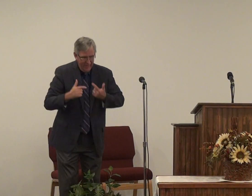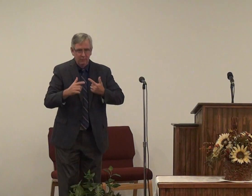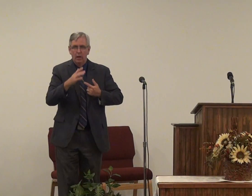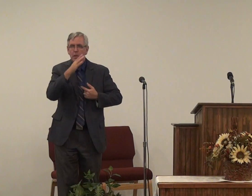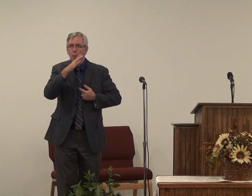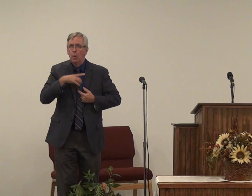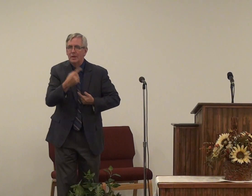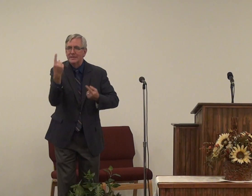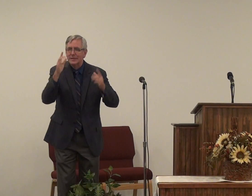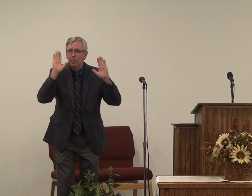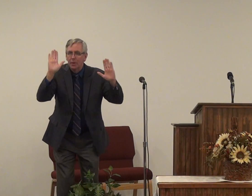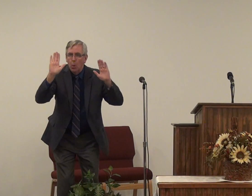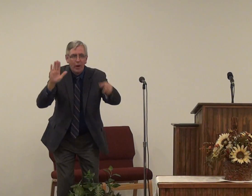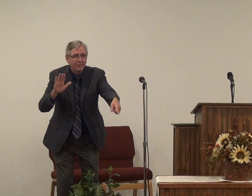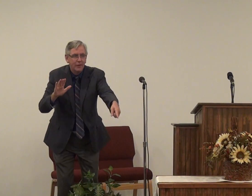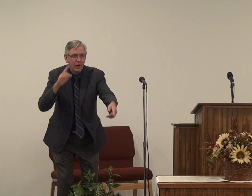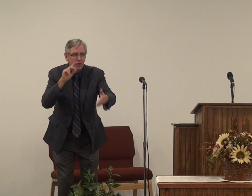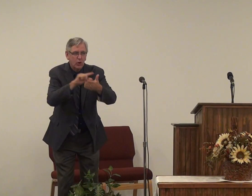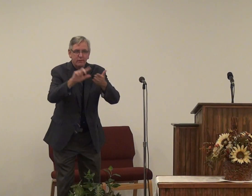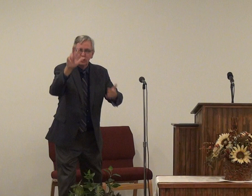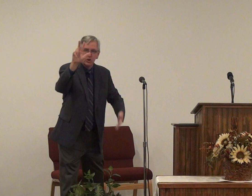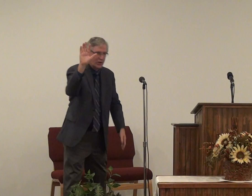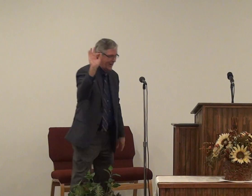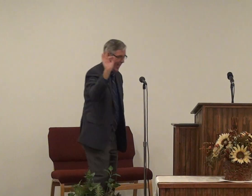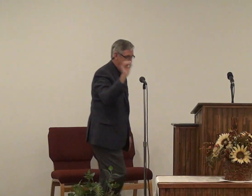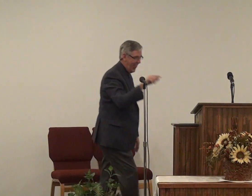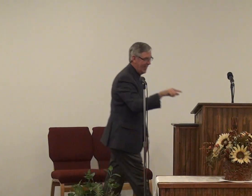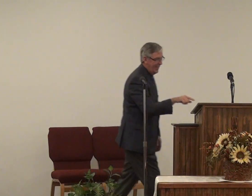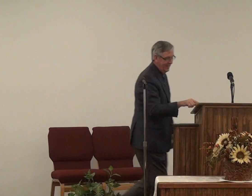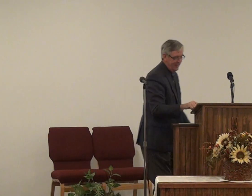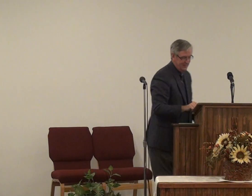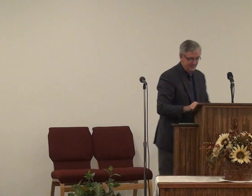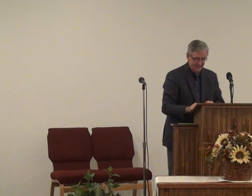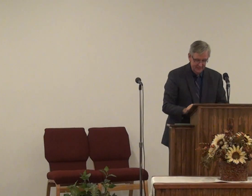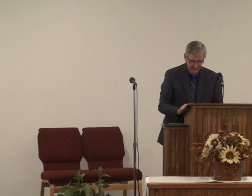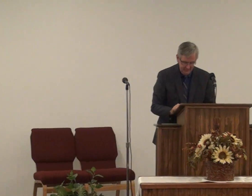of eternal life, and then this woman did something remarkable. Look at verse 39.